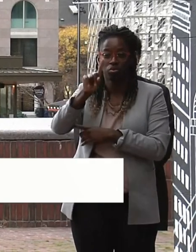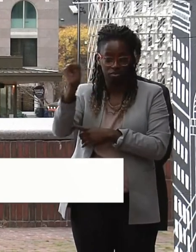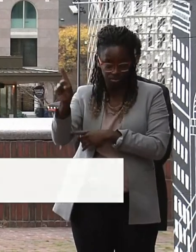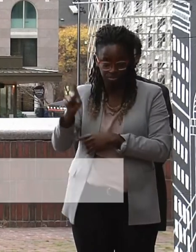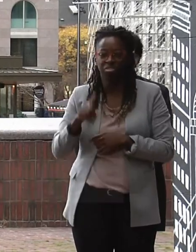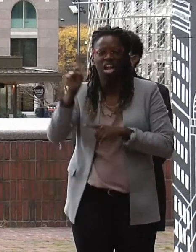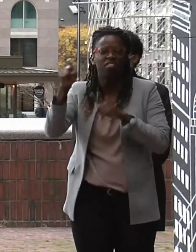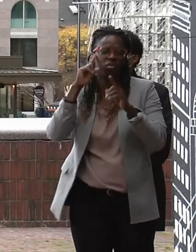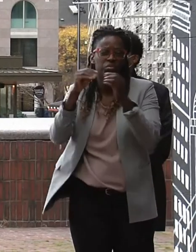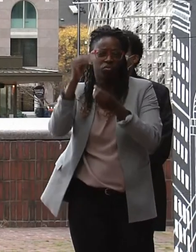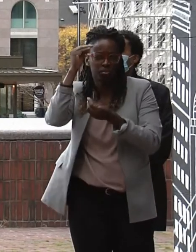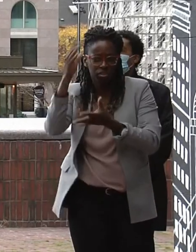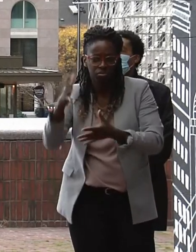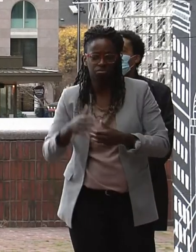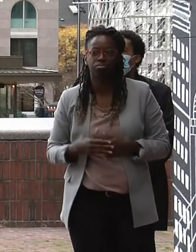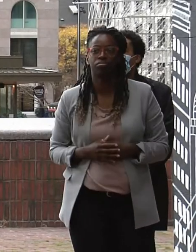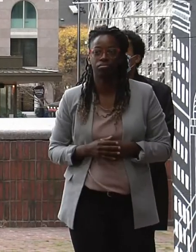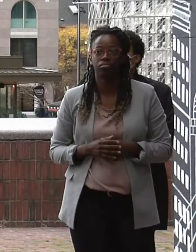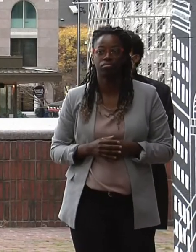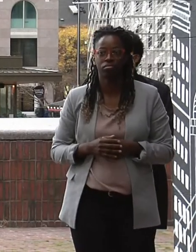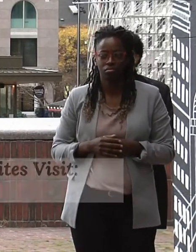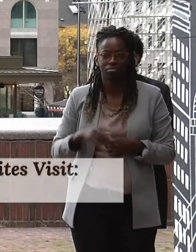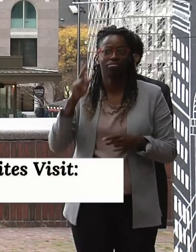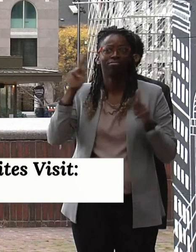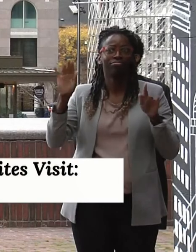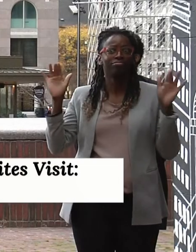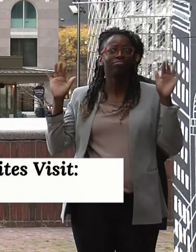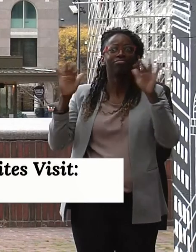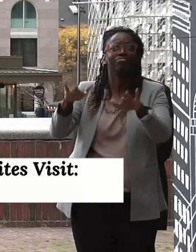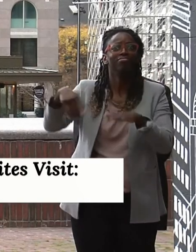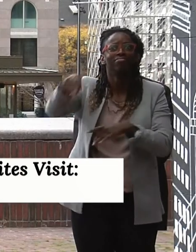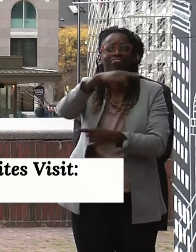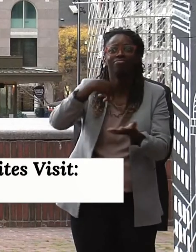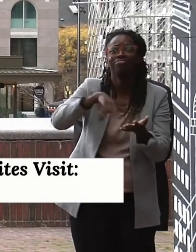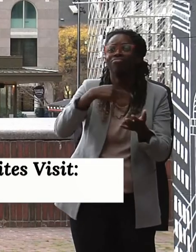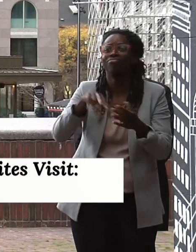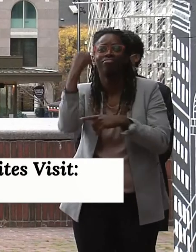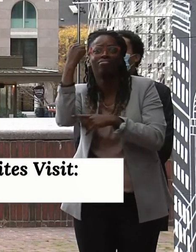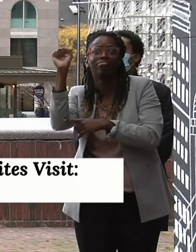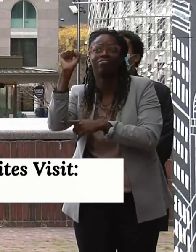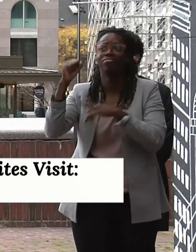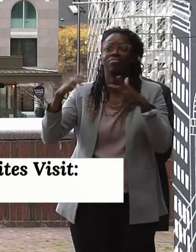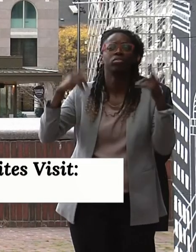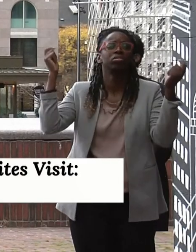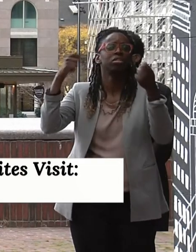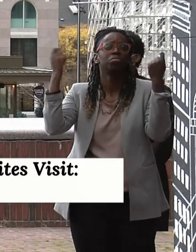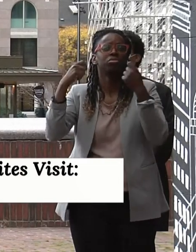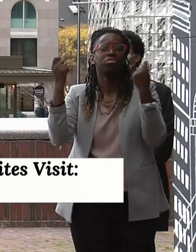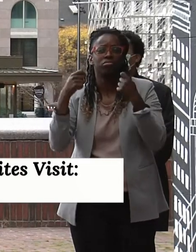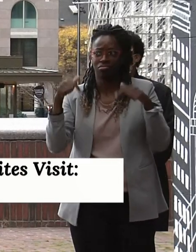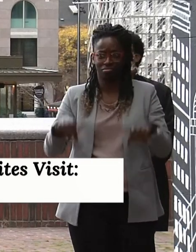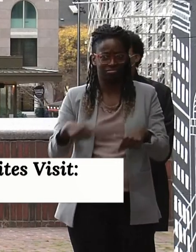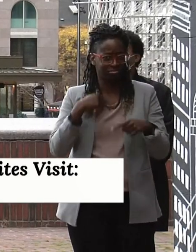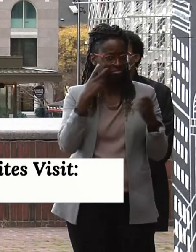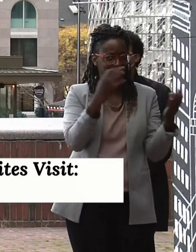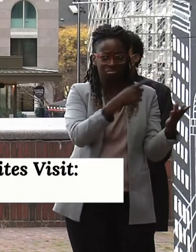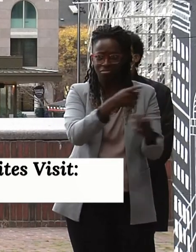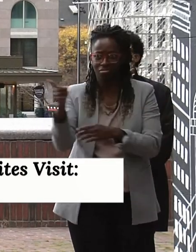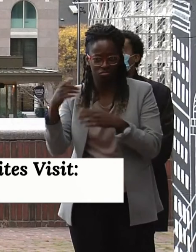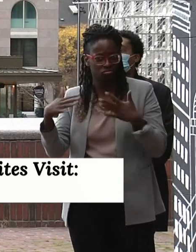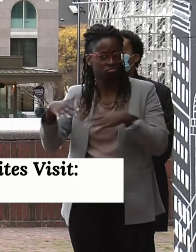last week and over the weekend here in the city. There were peaceful and positive demonstrations and celebrations right here at City Hall Plaza. We had one.